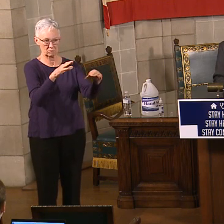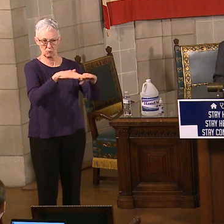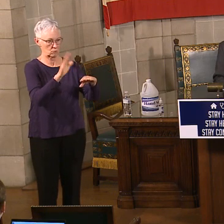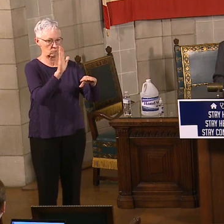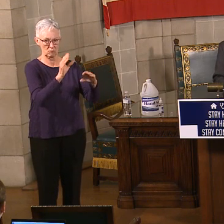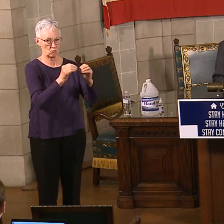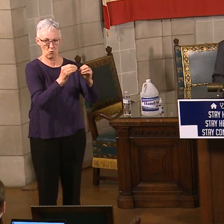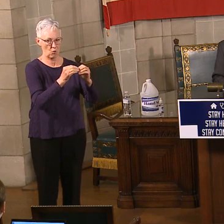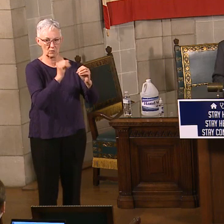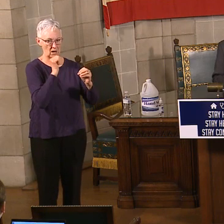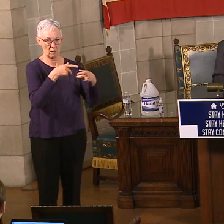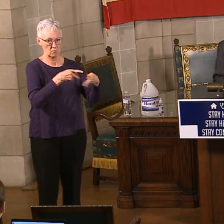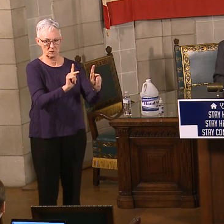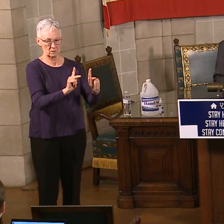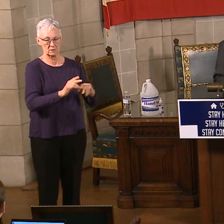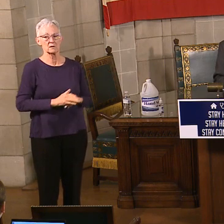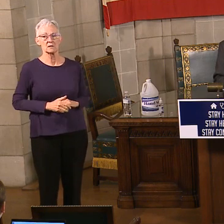healthy.